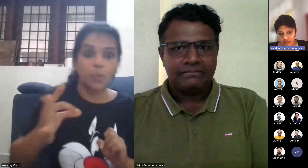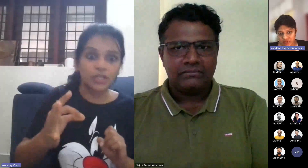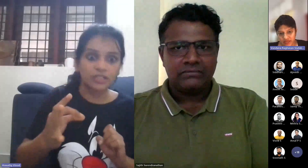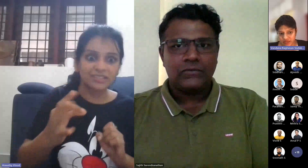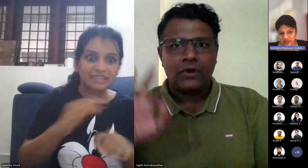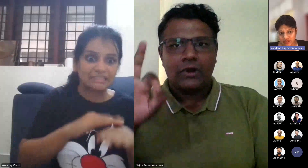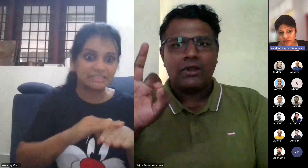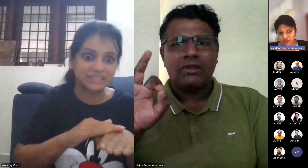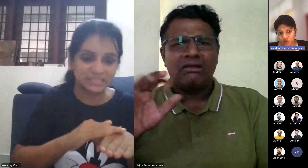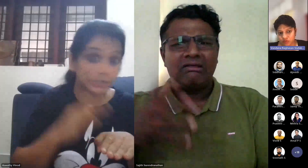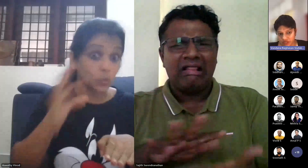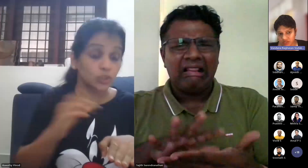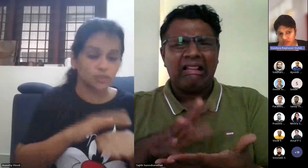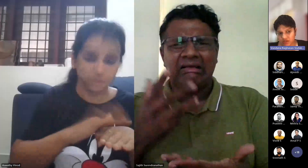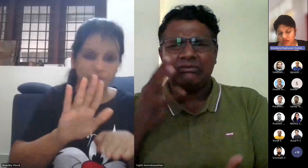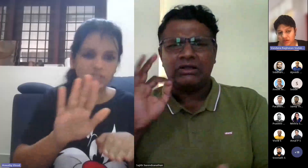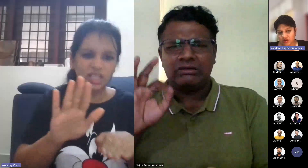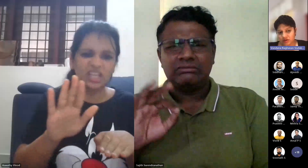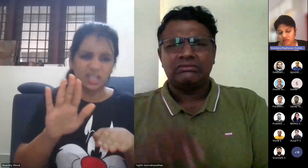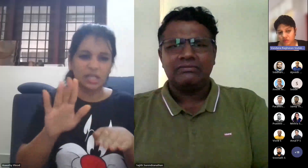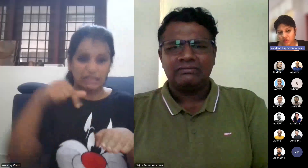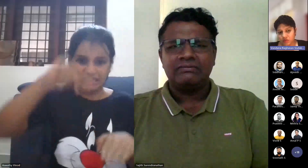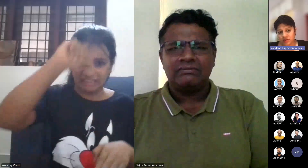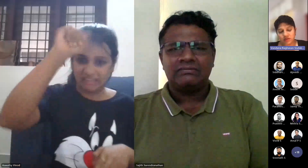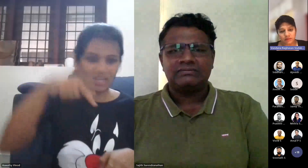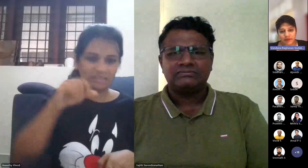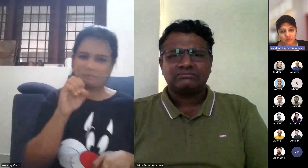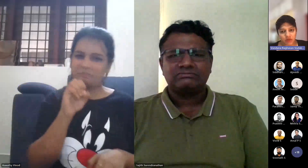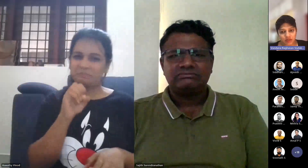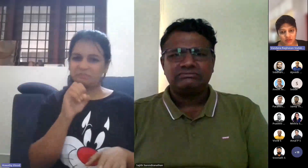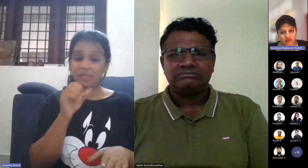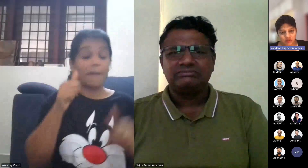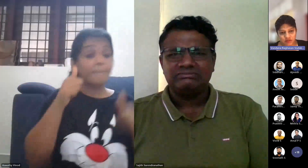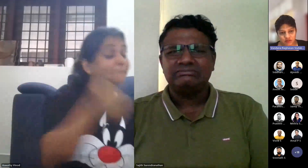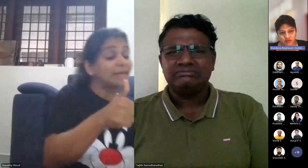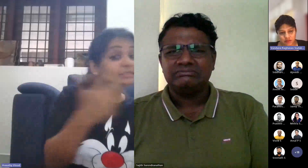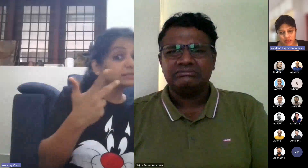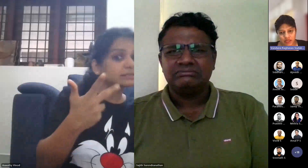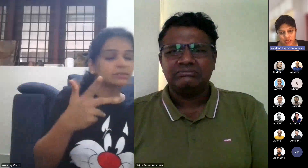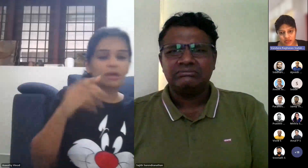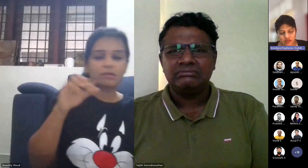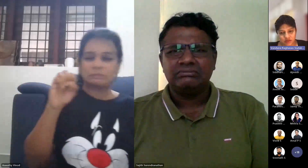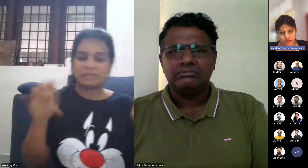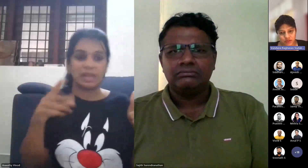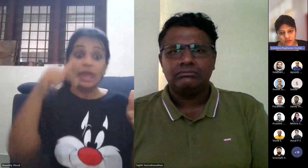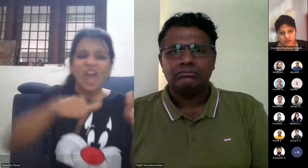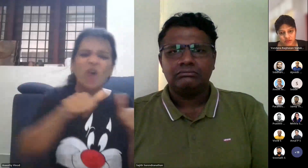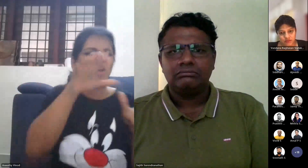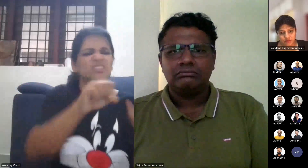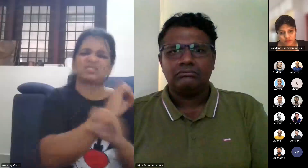is currently in India, you mentioned what are some best practices in making it accessible?